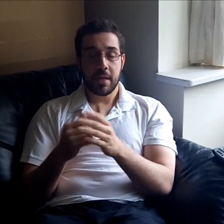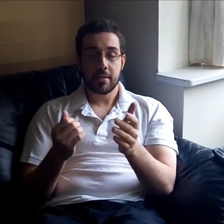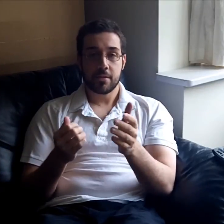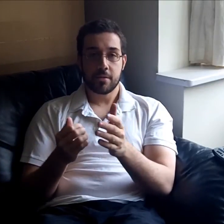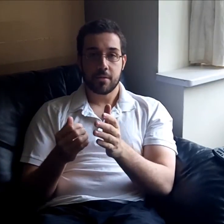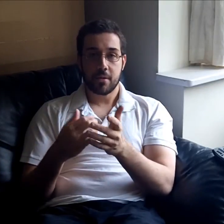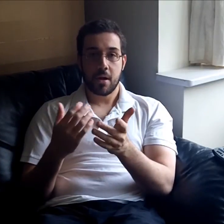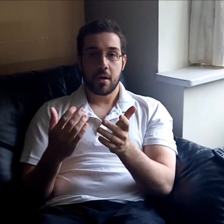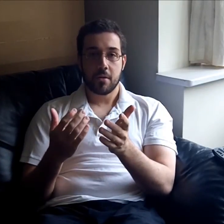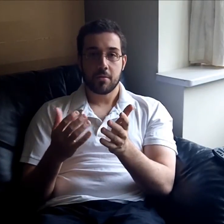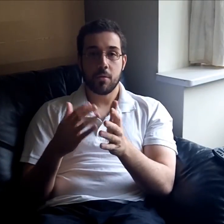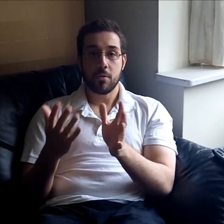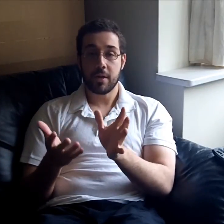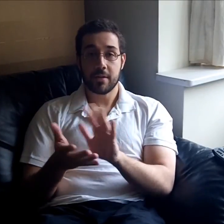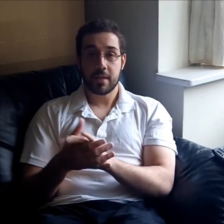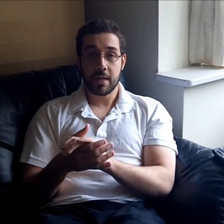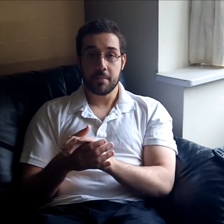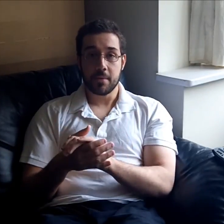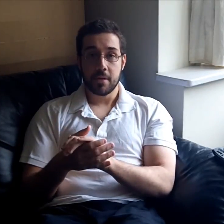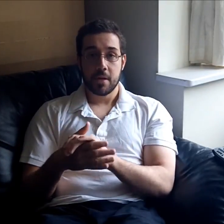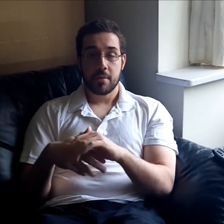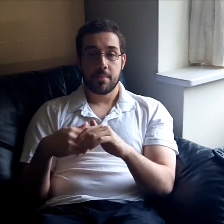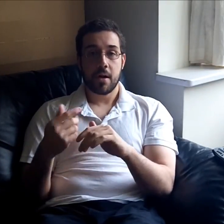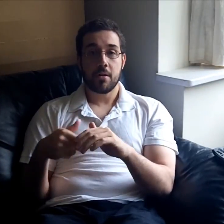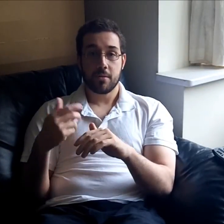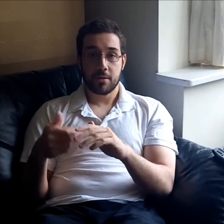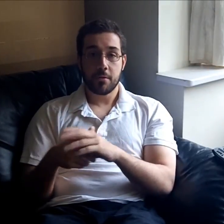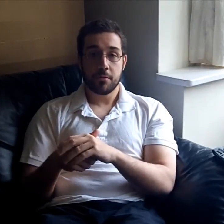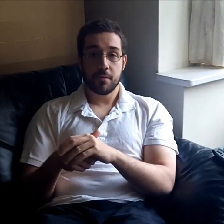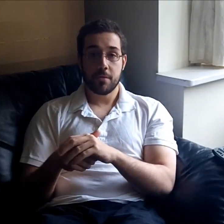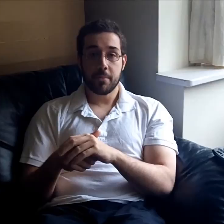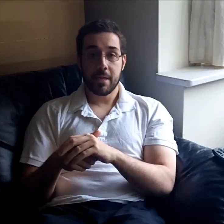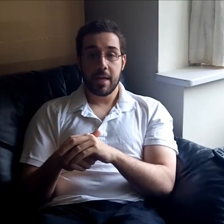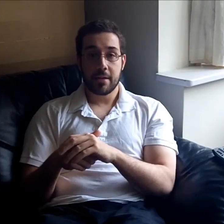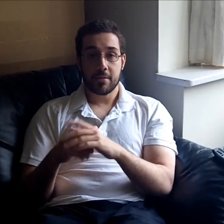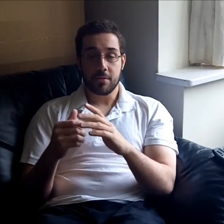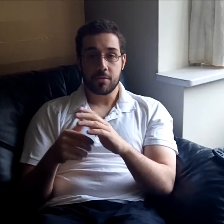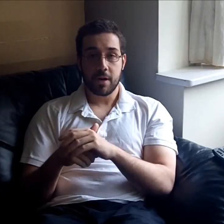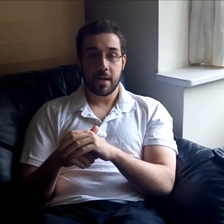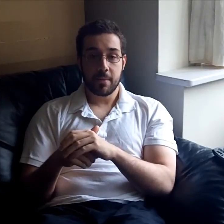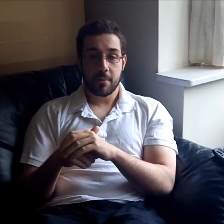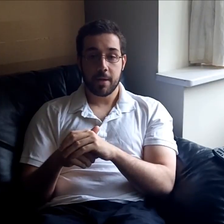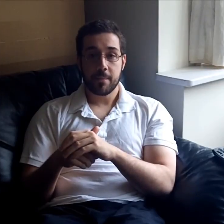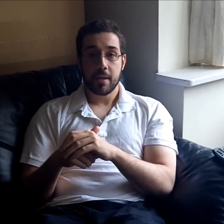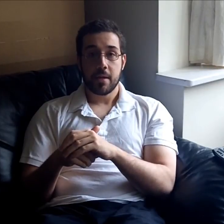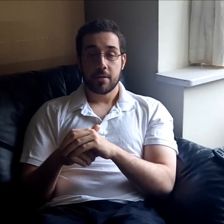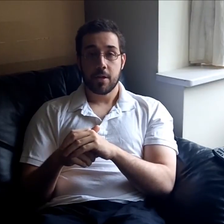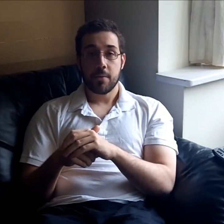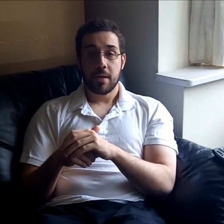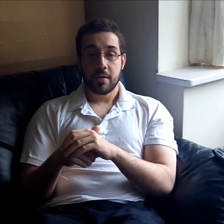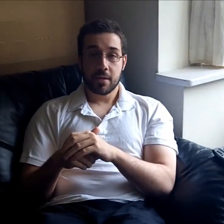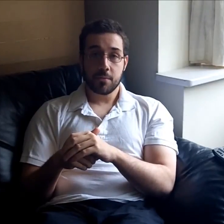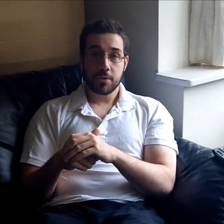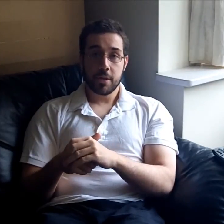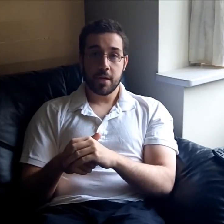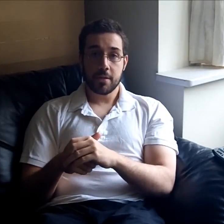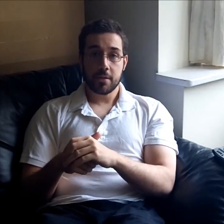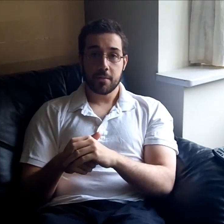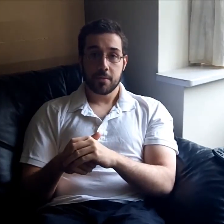letters are all looking the same, but I'll go through them verbally again and try and help that way. So thanks for watching, guys,